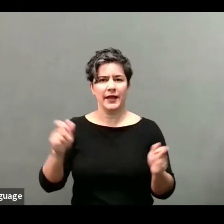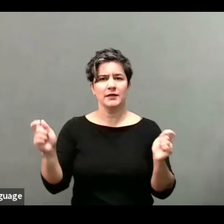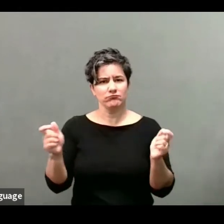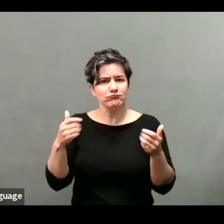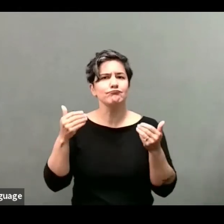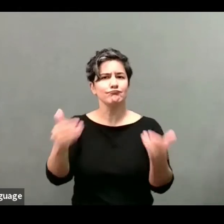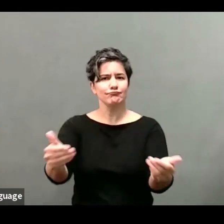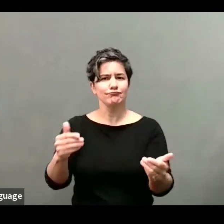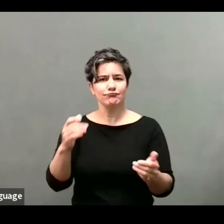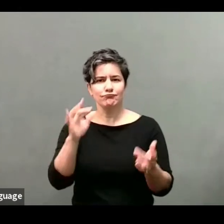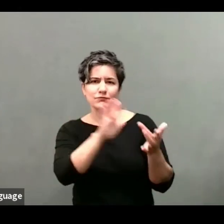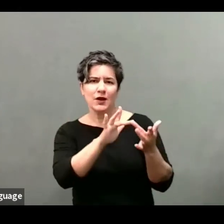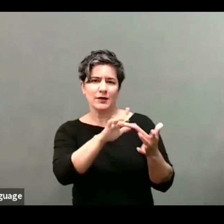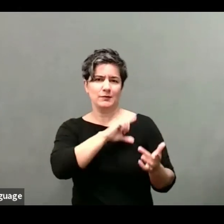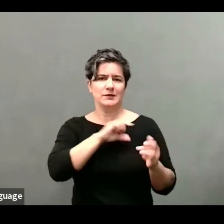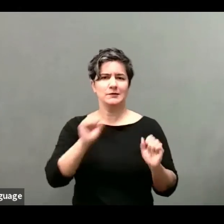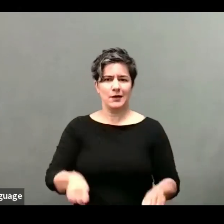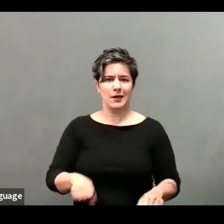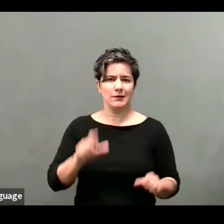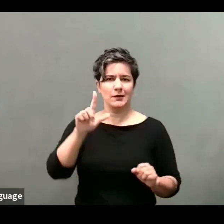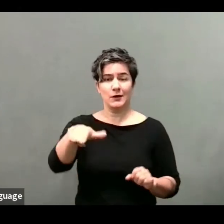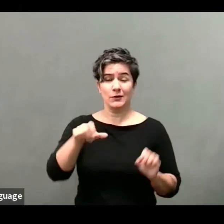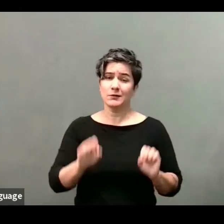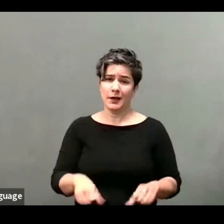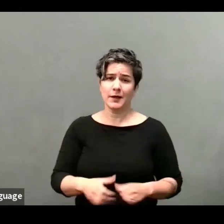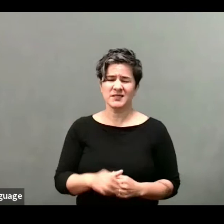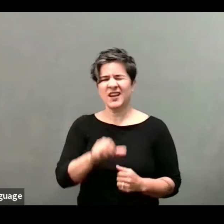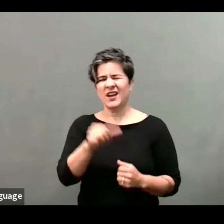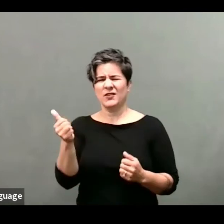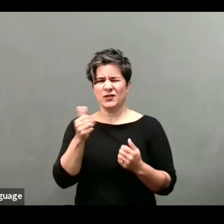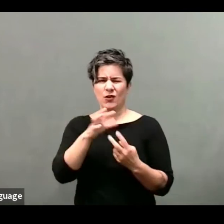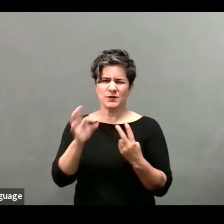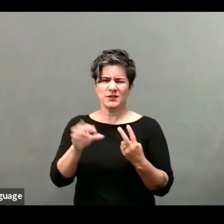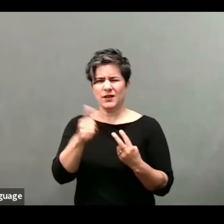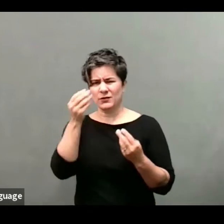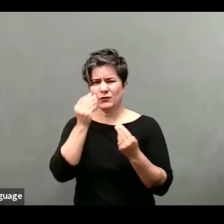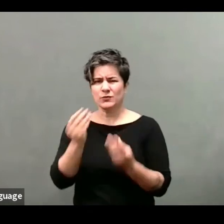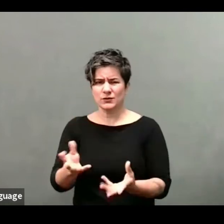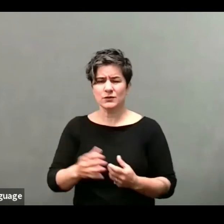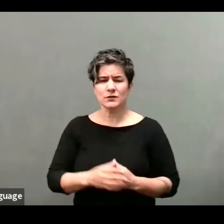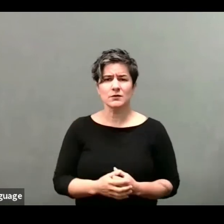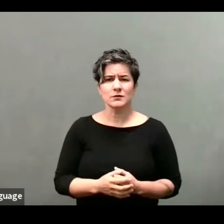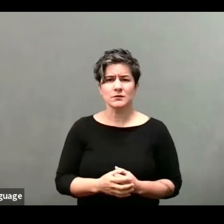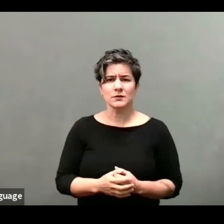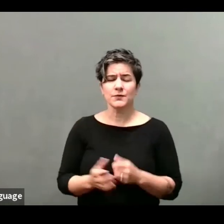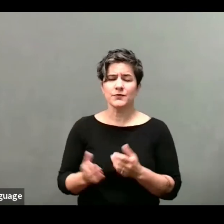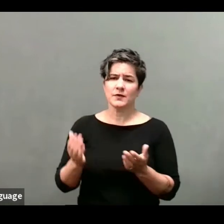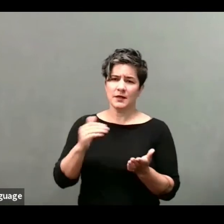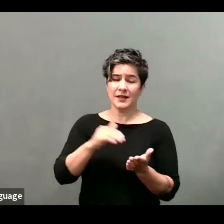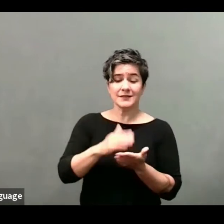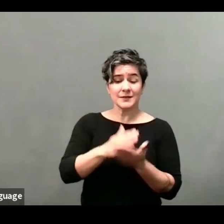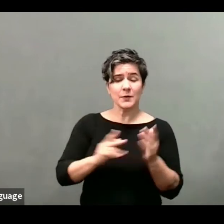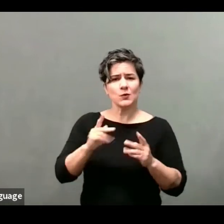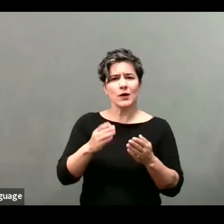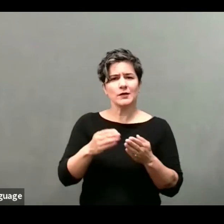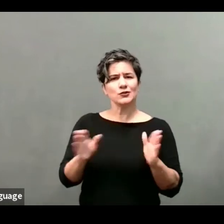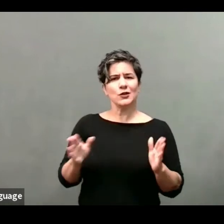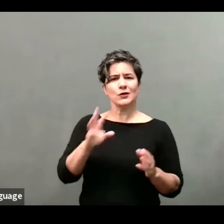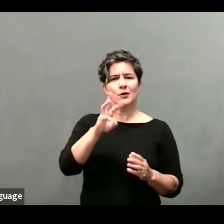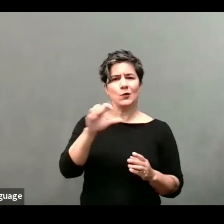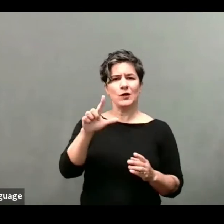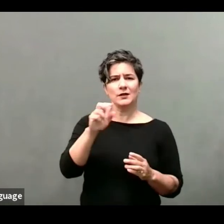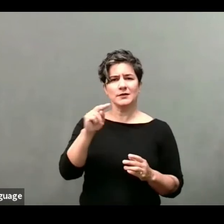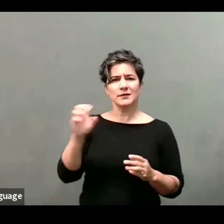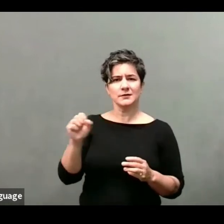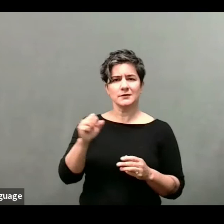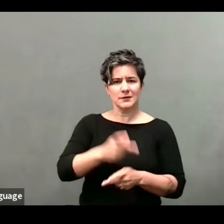So just kind of, it's just another option. Sometimes people just a survivor just wants to get the wellness exam. And that's also helpful